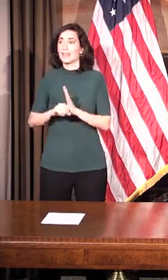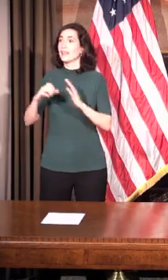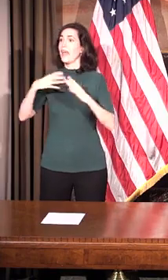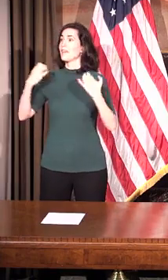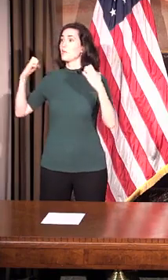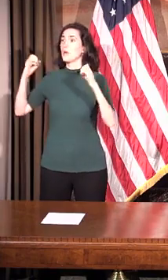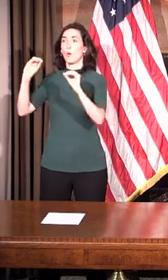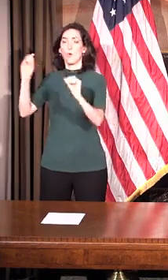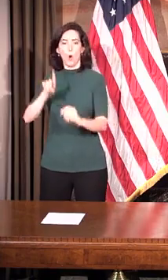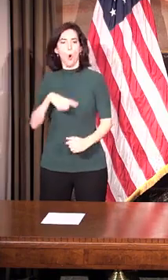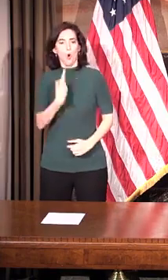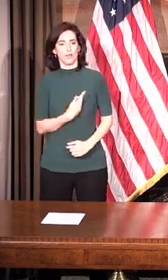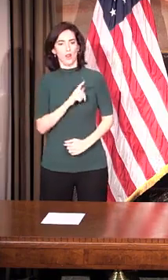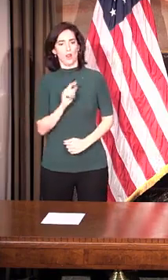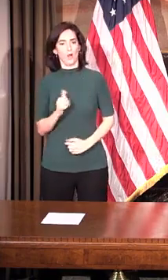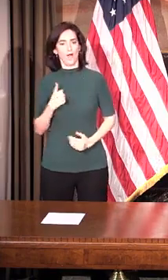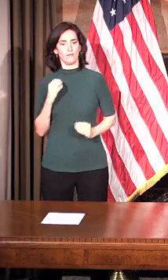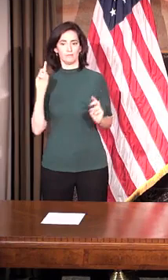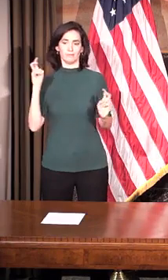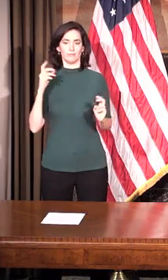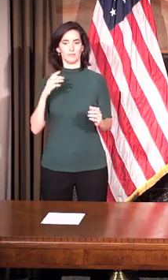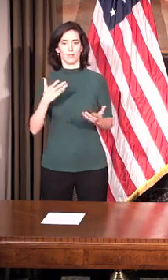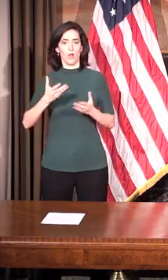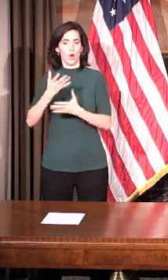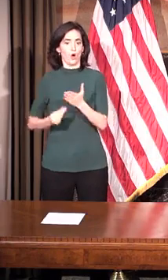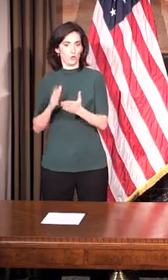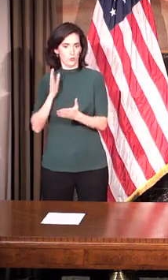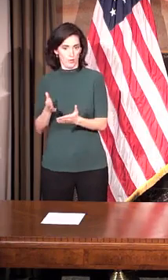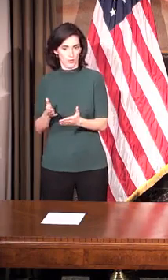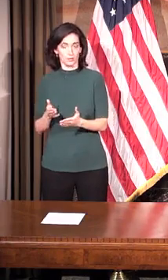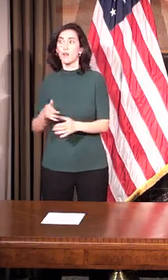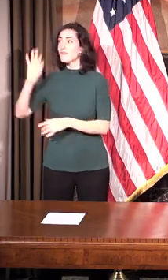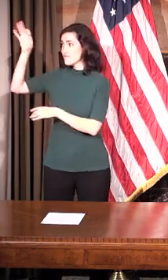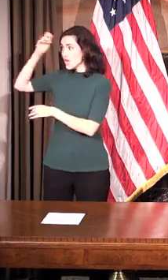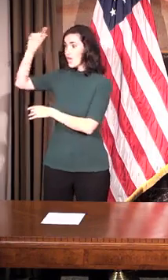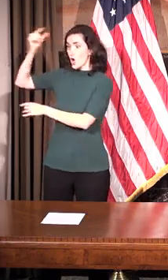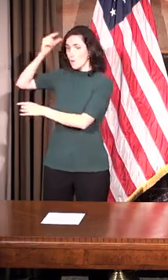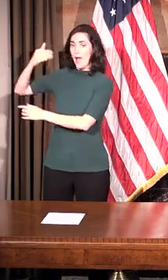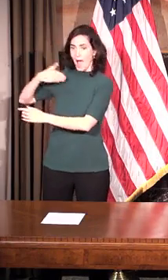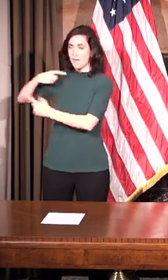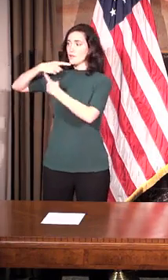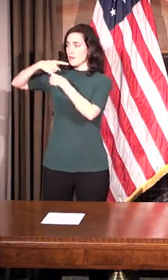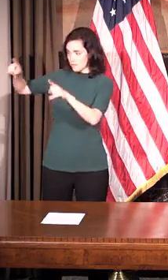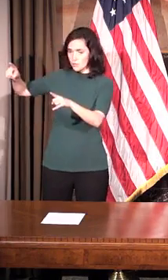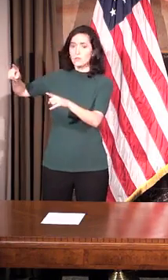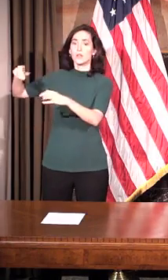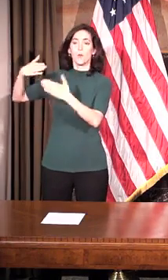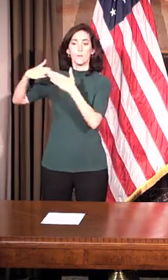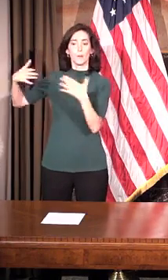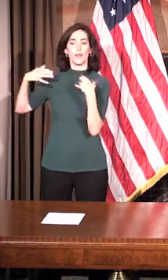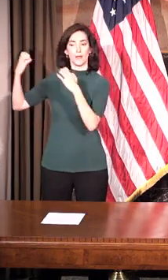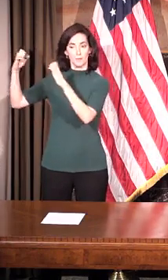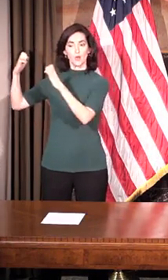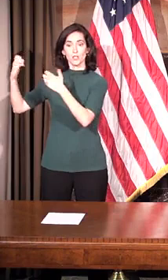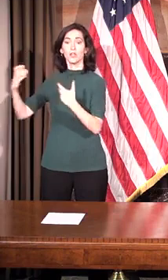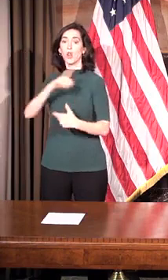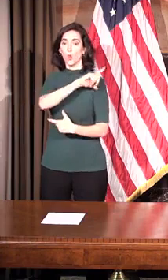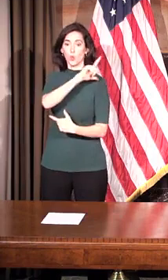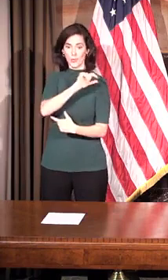And in light of the fact that the federal government has a public health emergency in place that includes